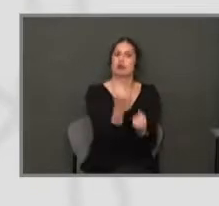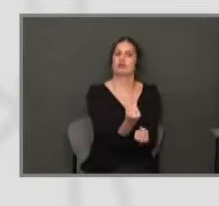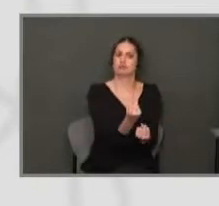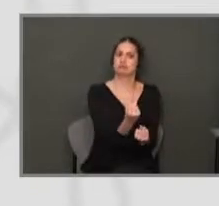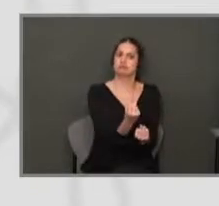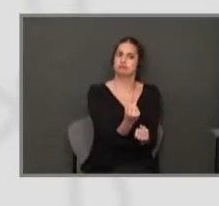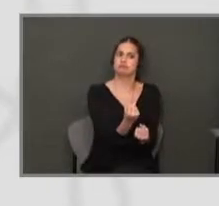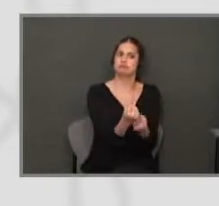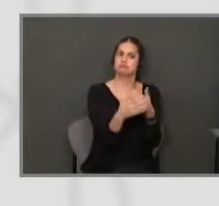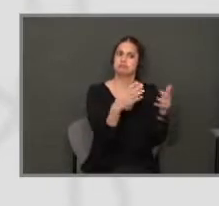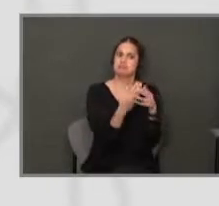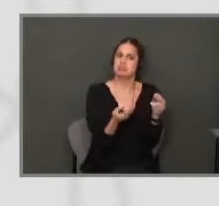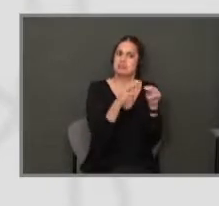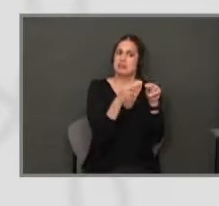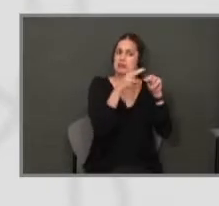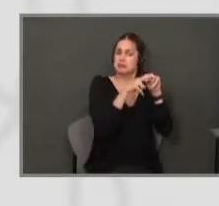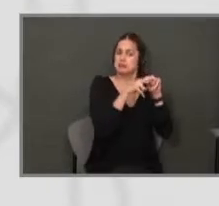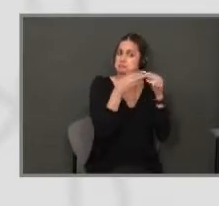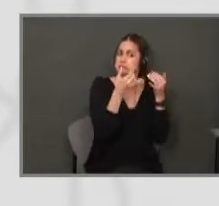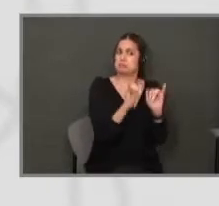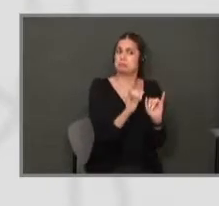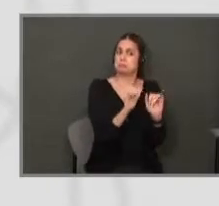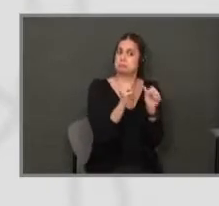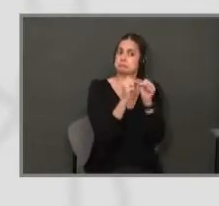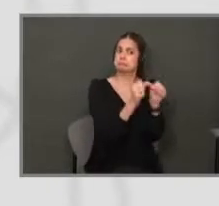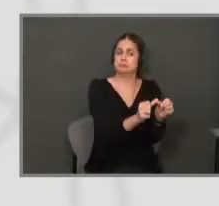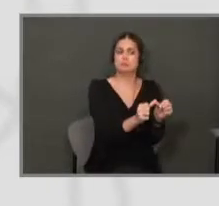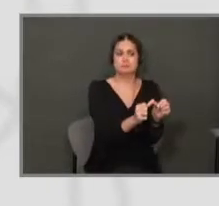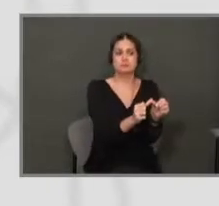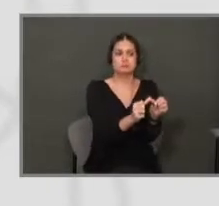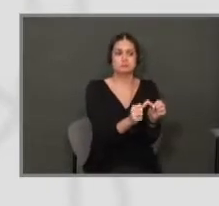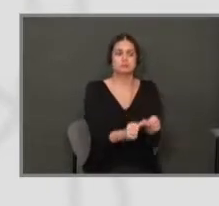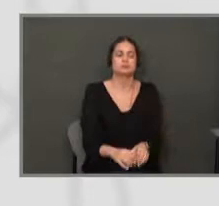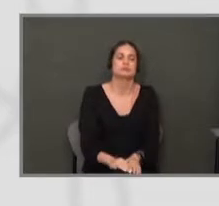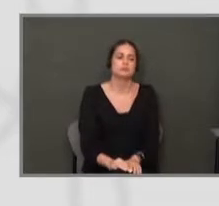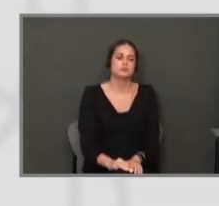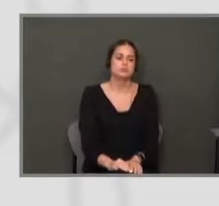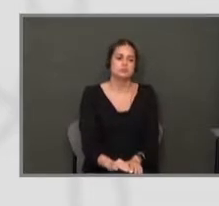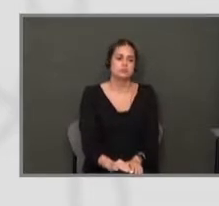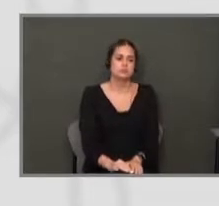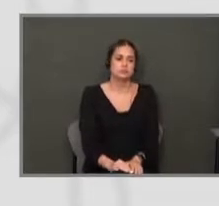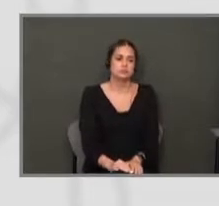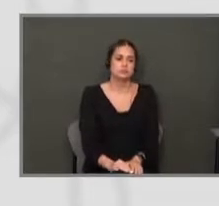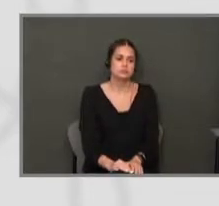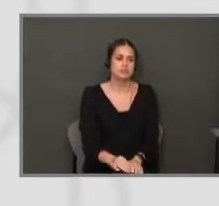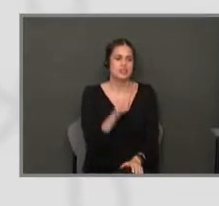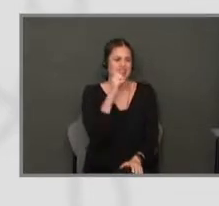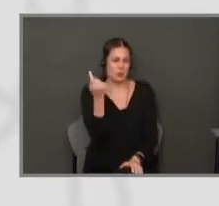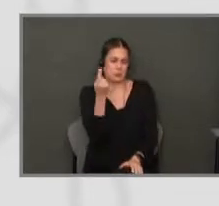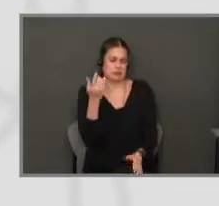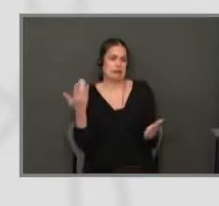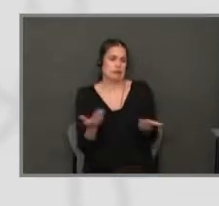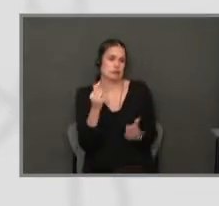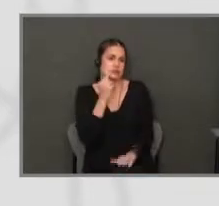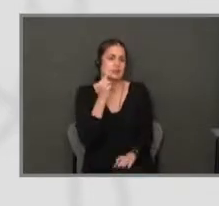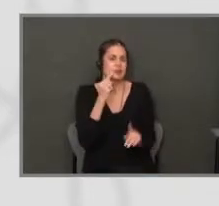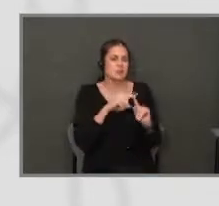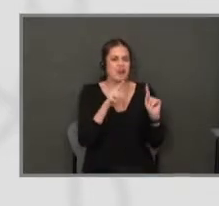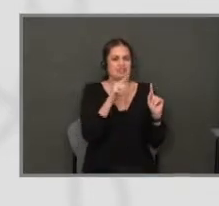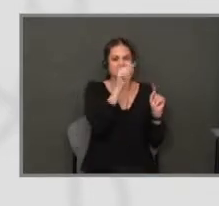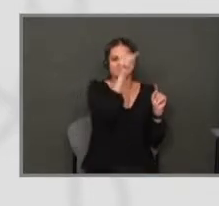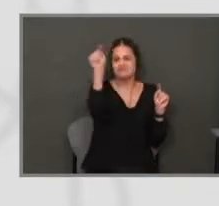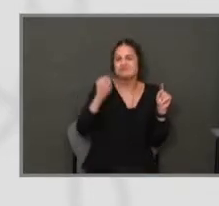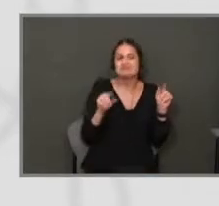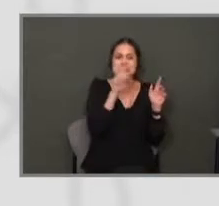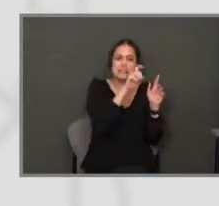spite of inflation and in spite of other economic issues, not just here in San Antonio, but in other parts of the